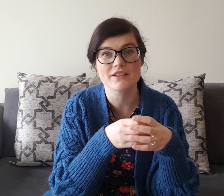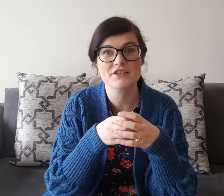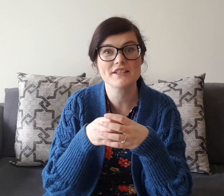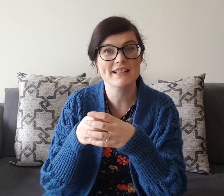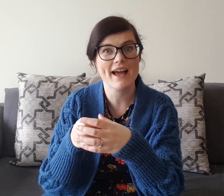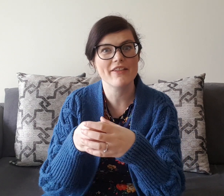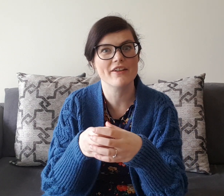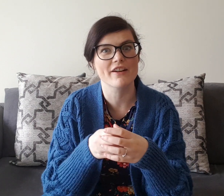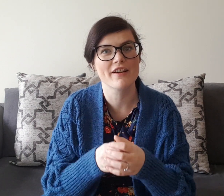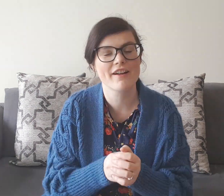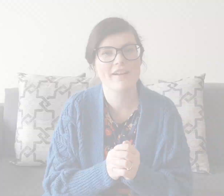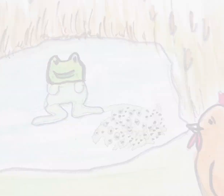clustered together.